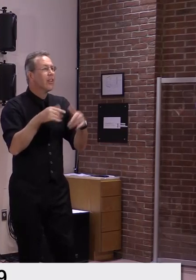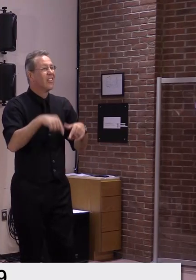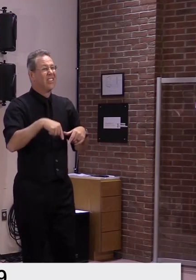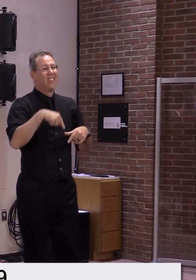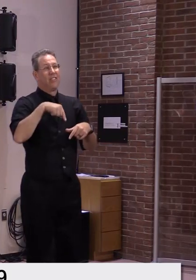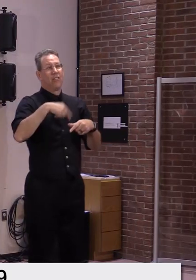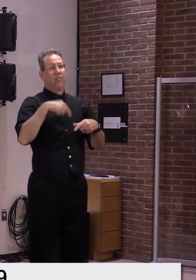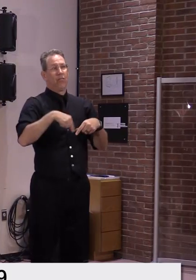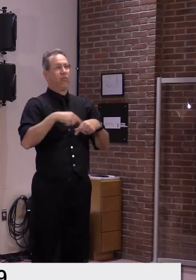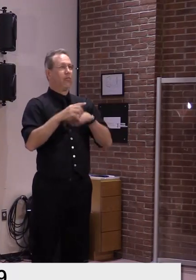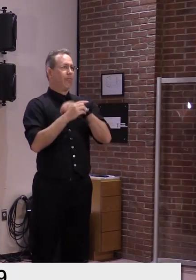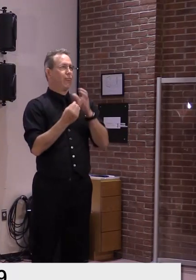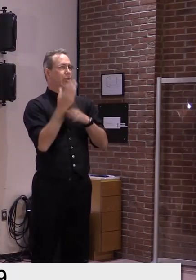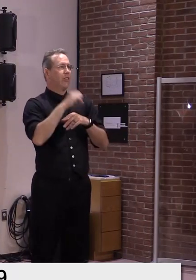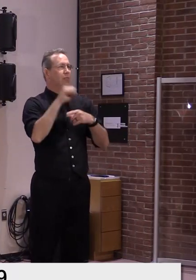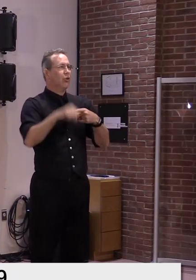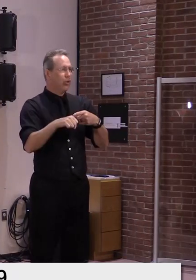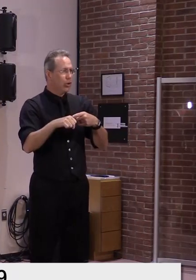many regards. They had